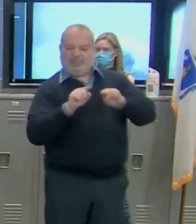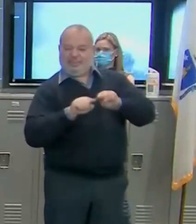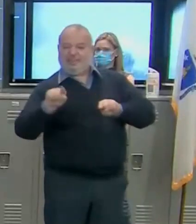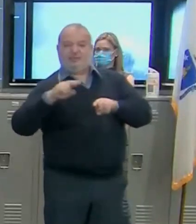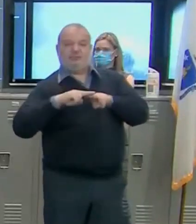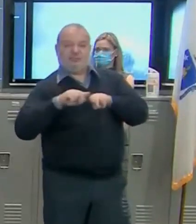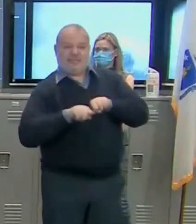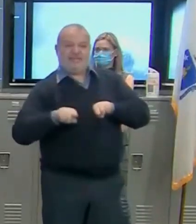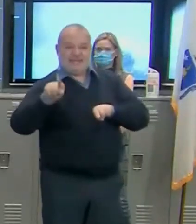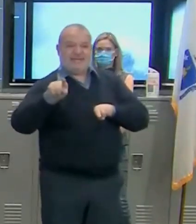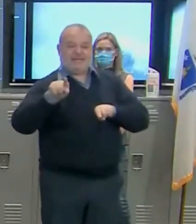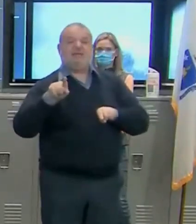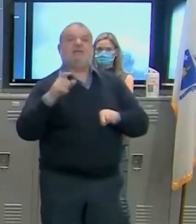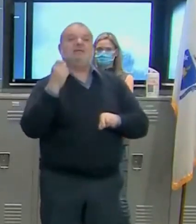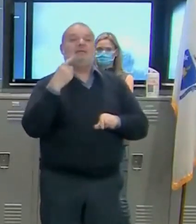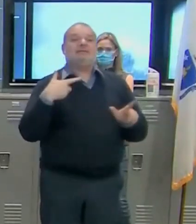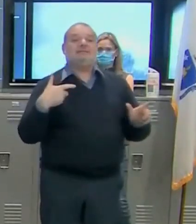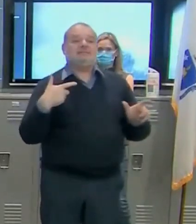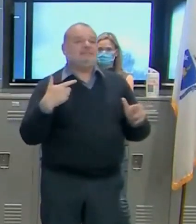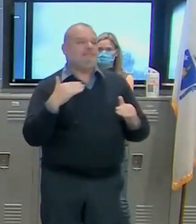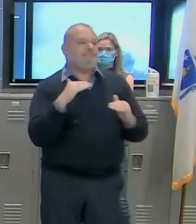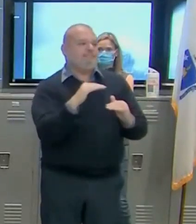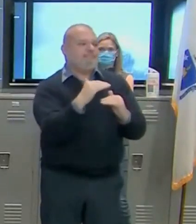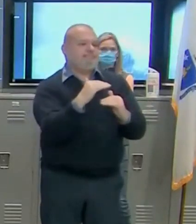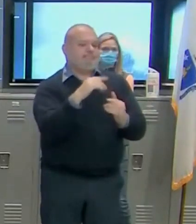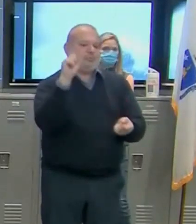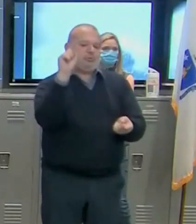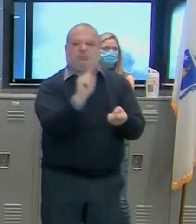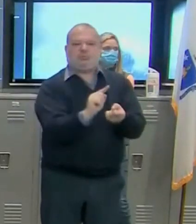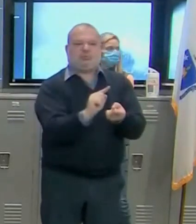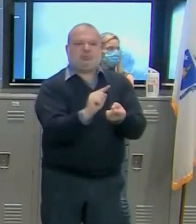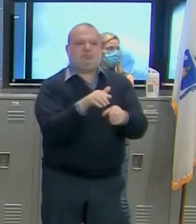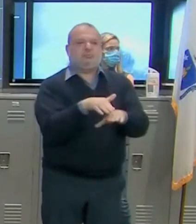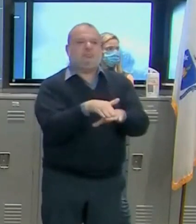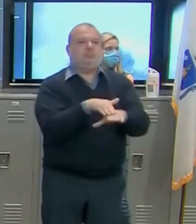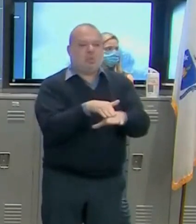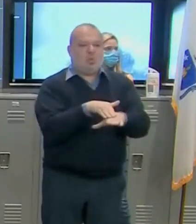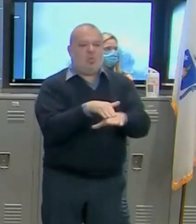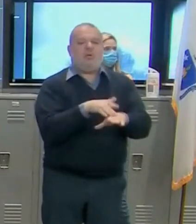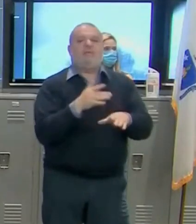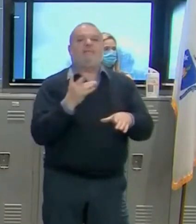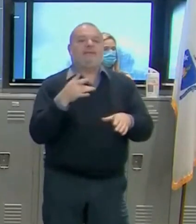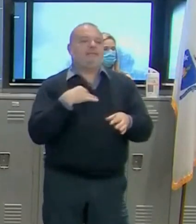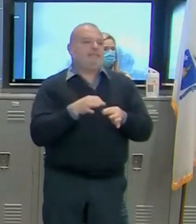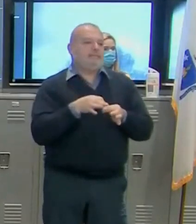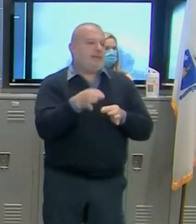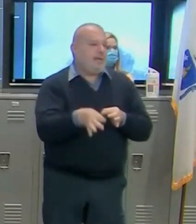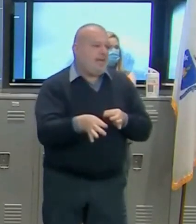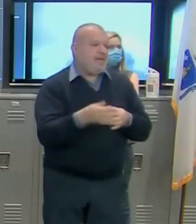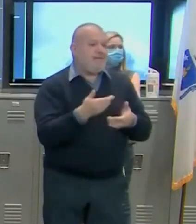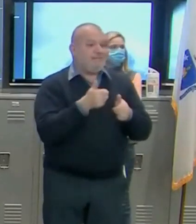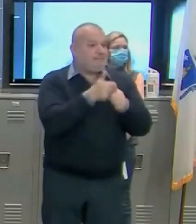those lines, which has obviously caused delays in service. Again, encourage you to check